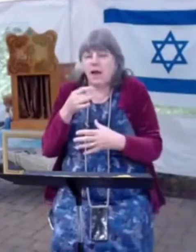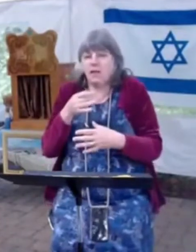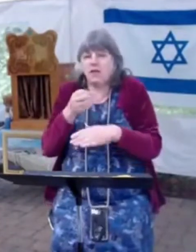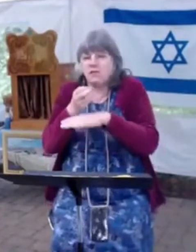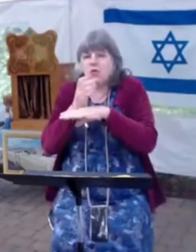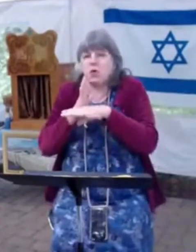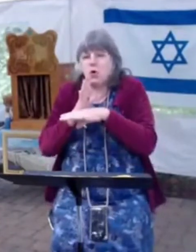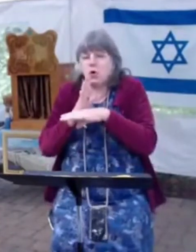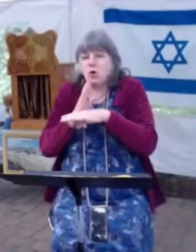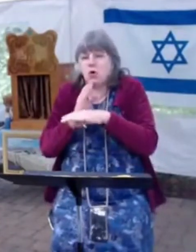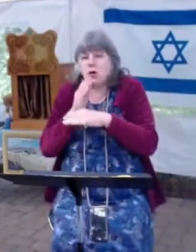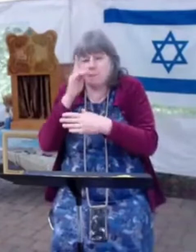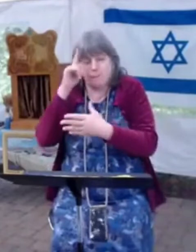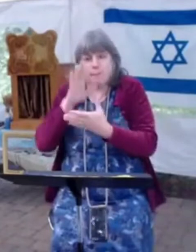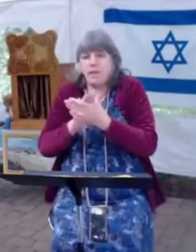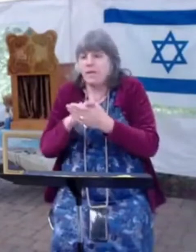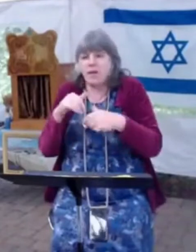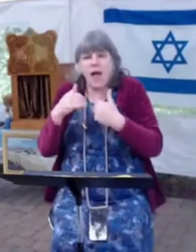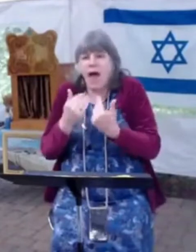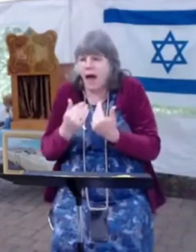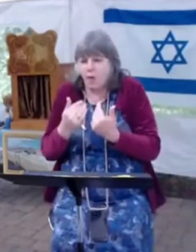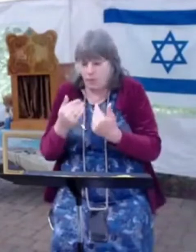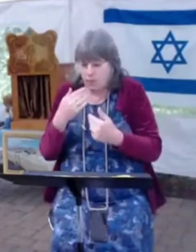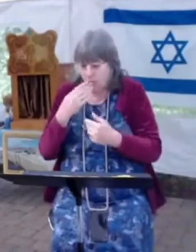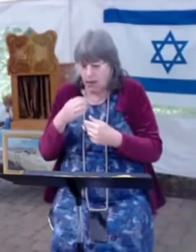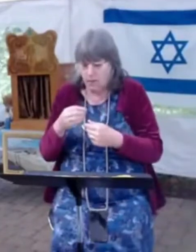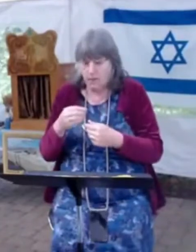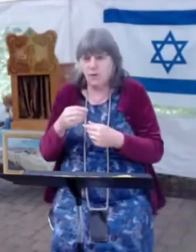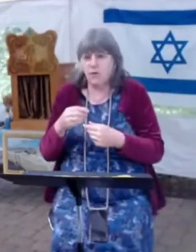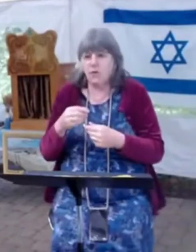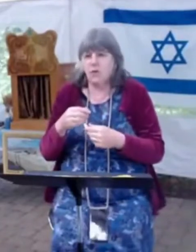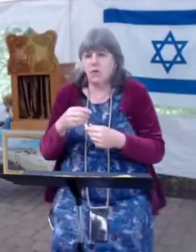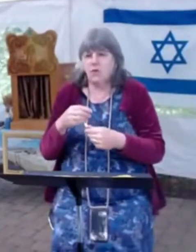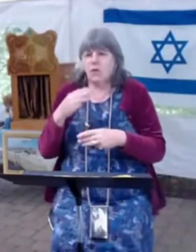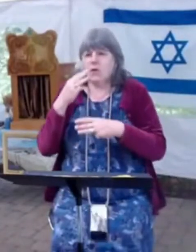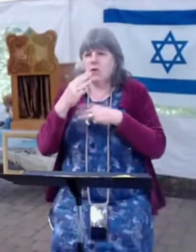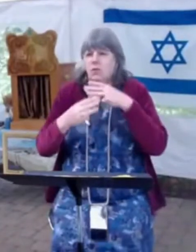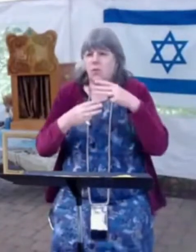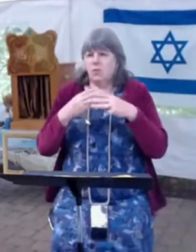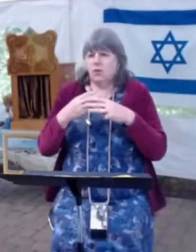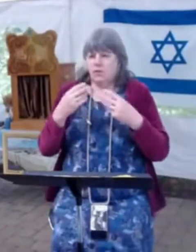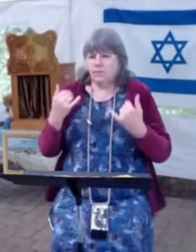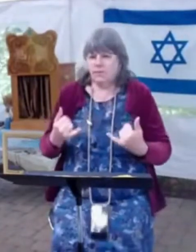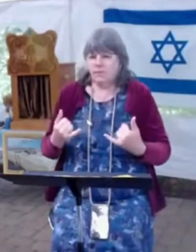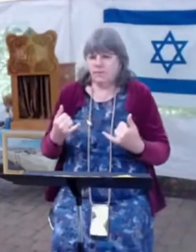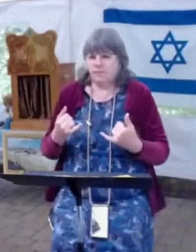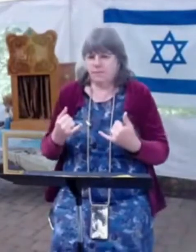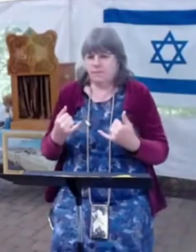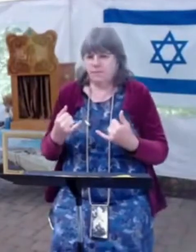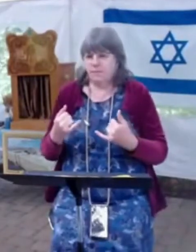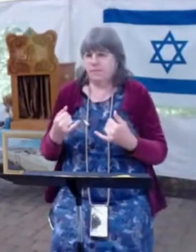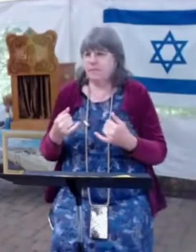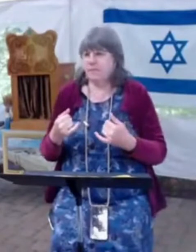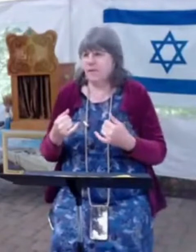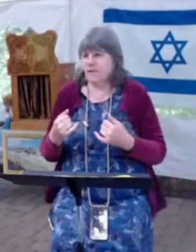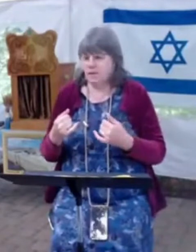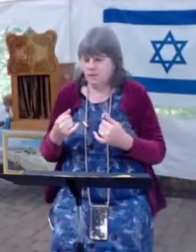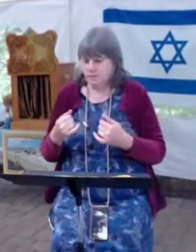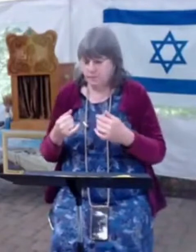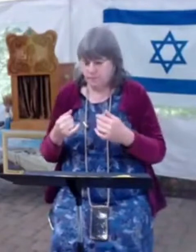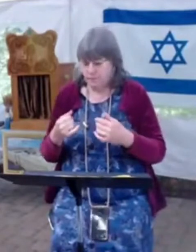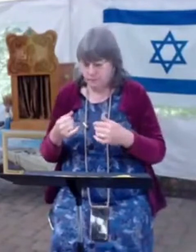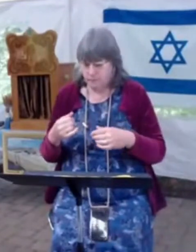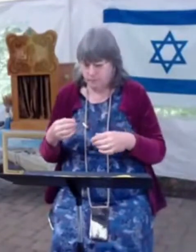how do I become that example? The world today is not worse than it was in the days of the early congregations in Rome